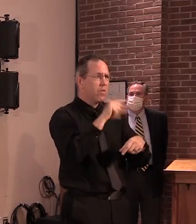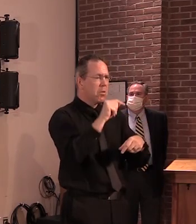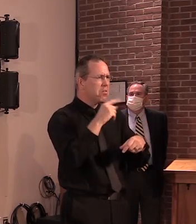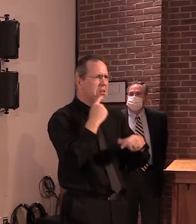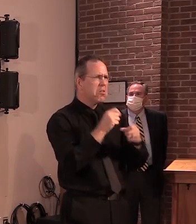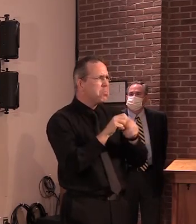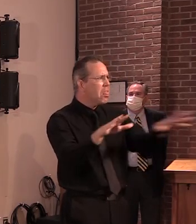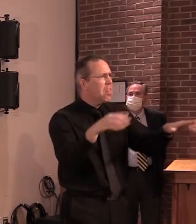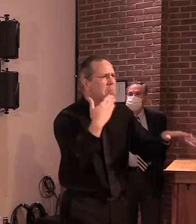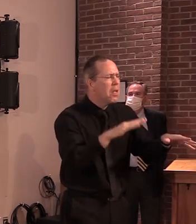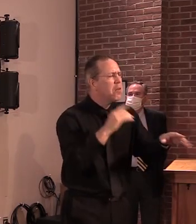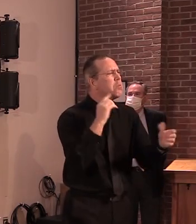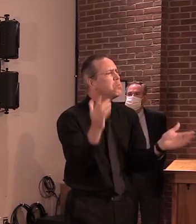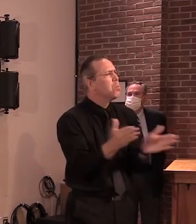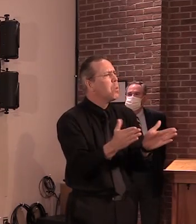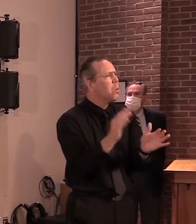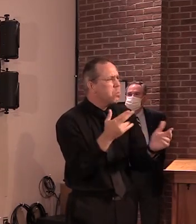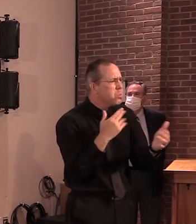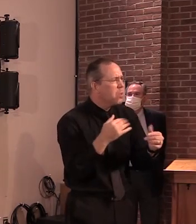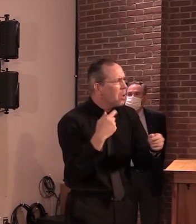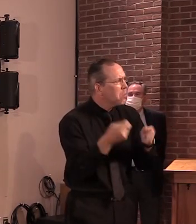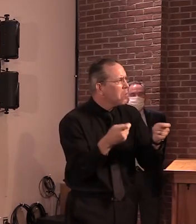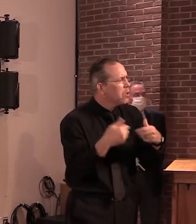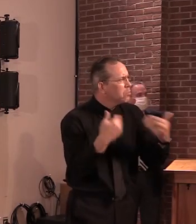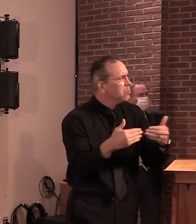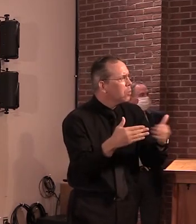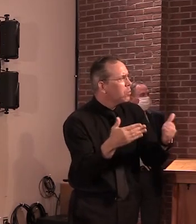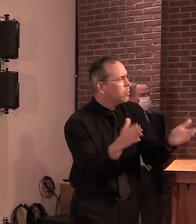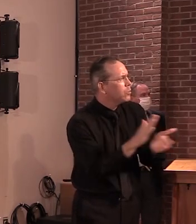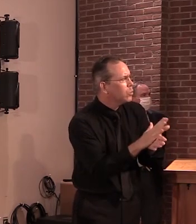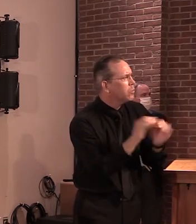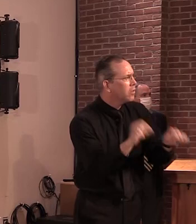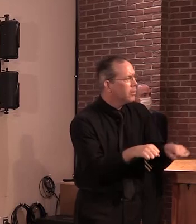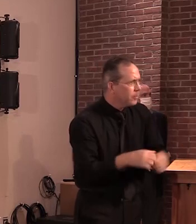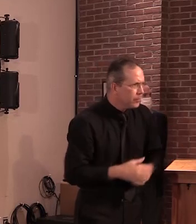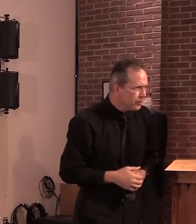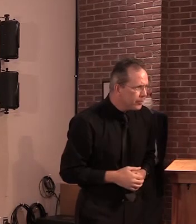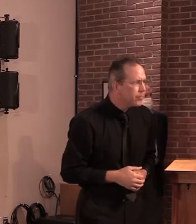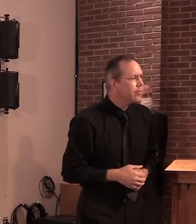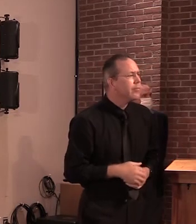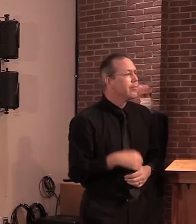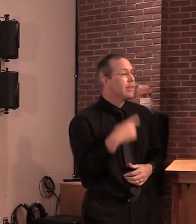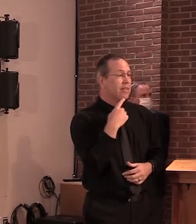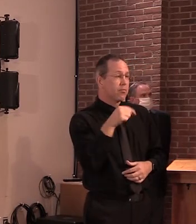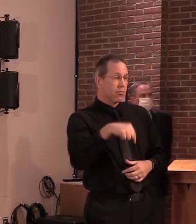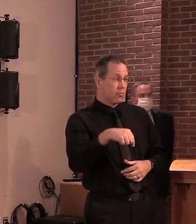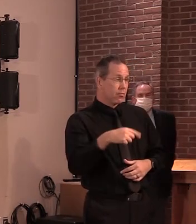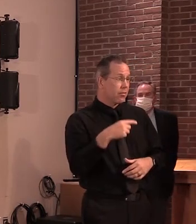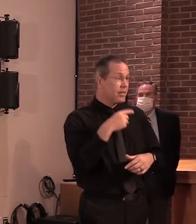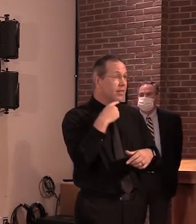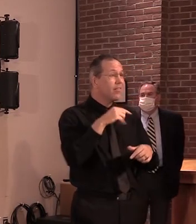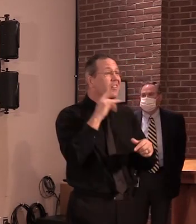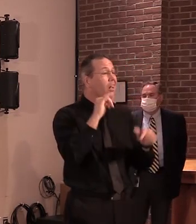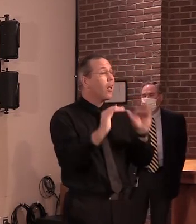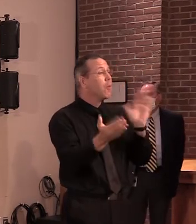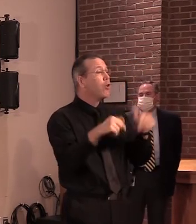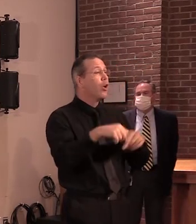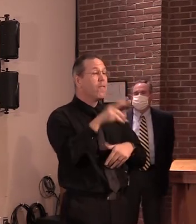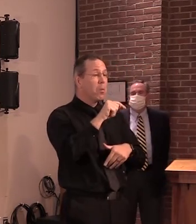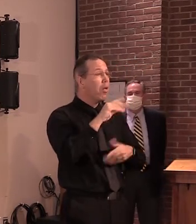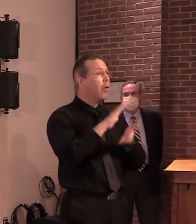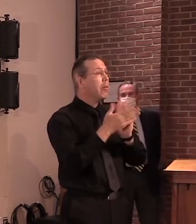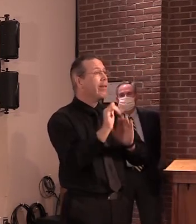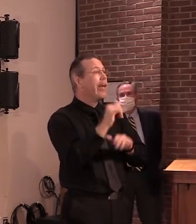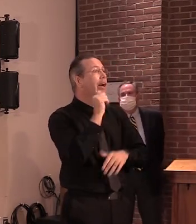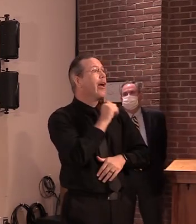comfortably. Now, to be clear, if we were in Arizona, Texas, Florida, or countless